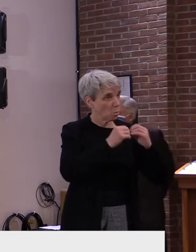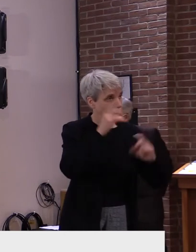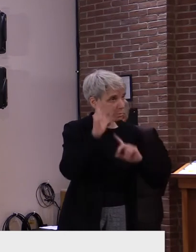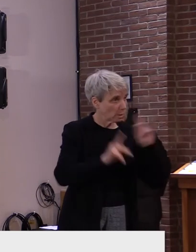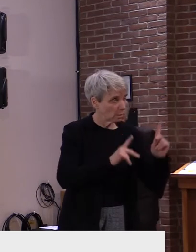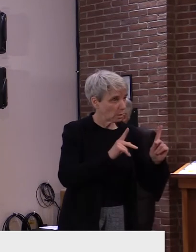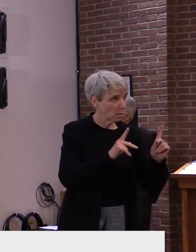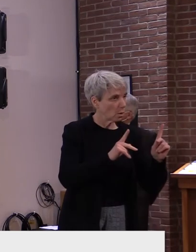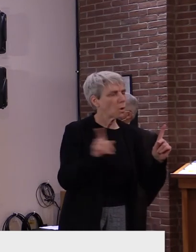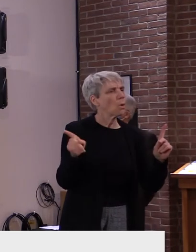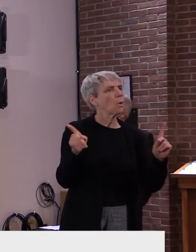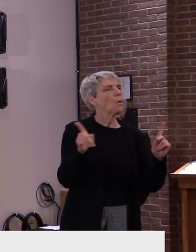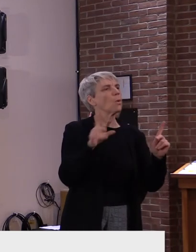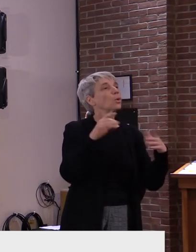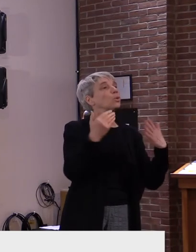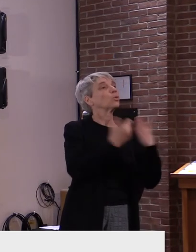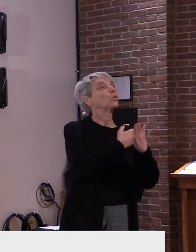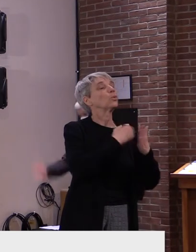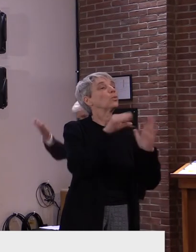testing